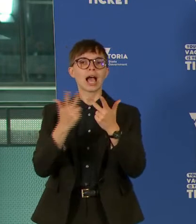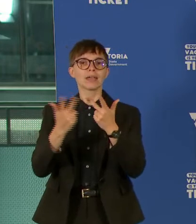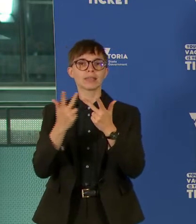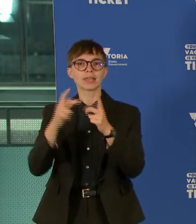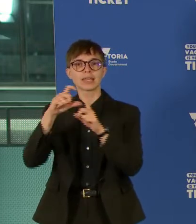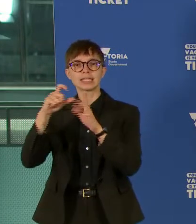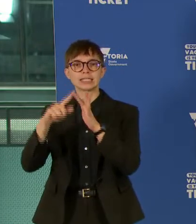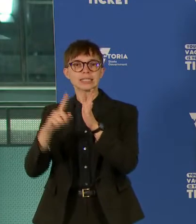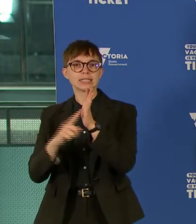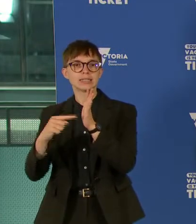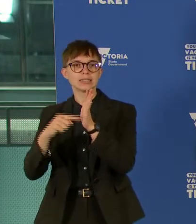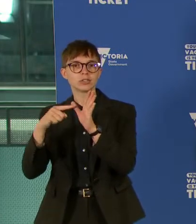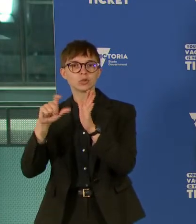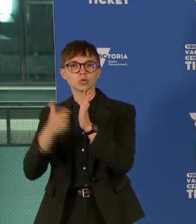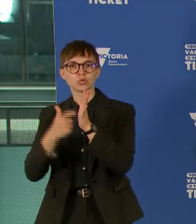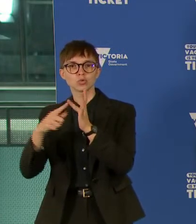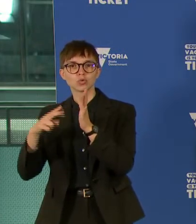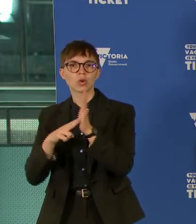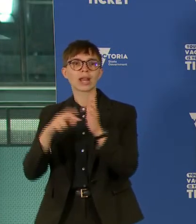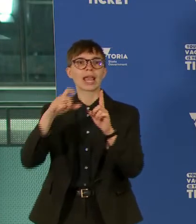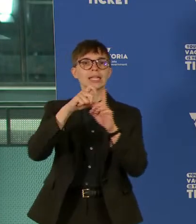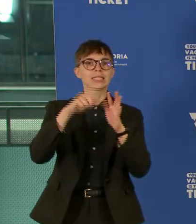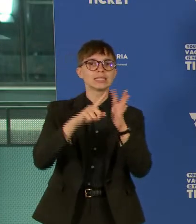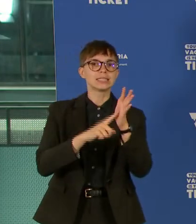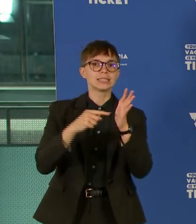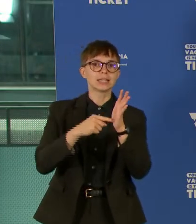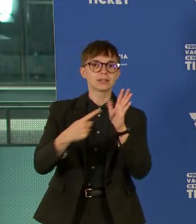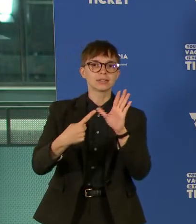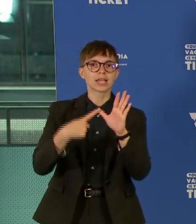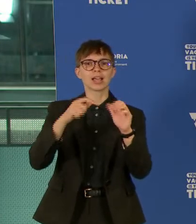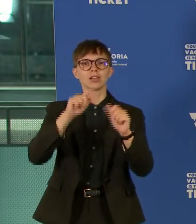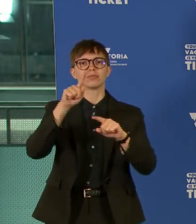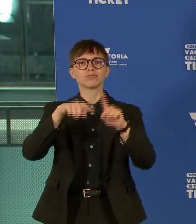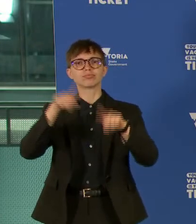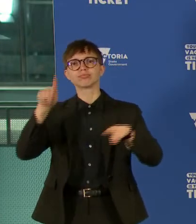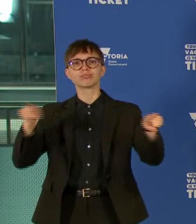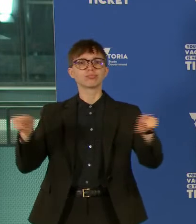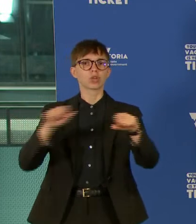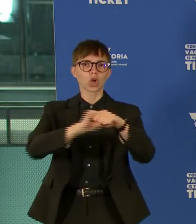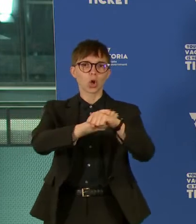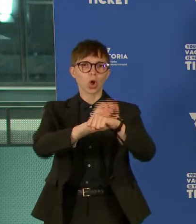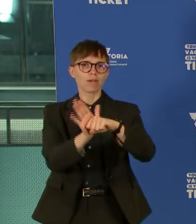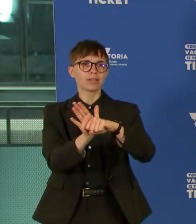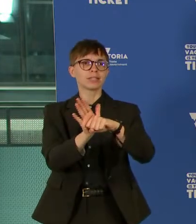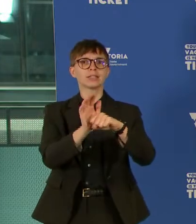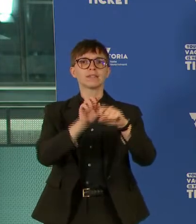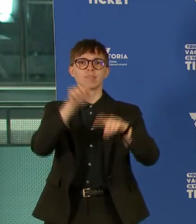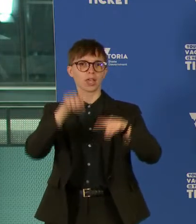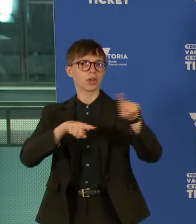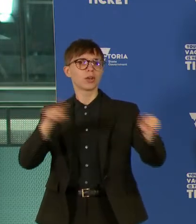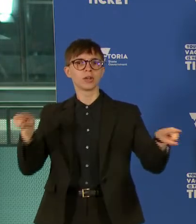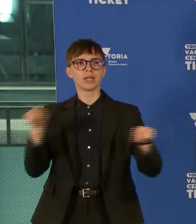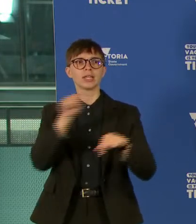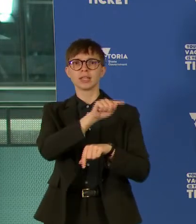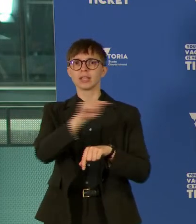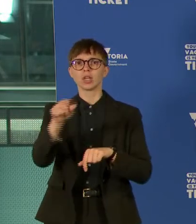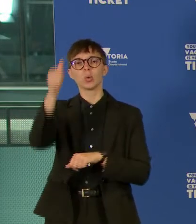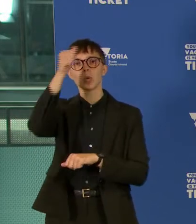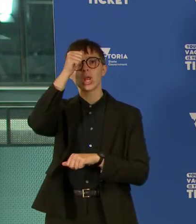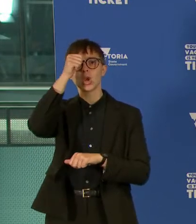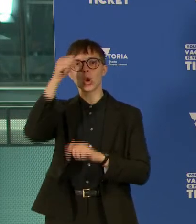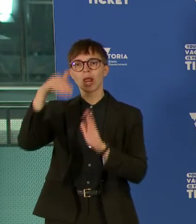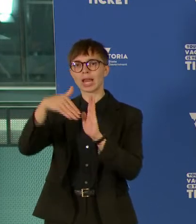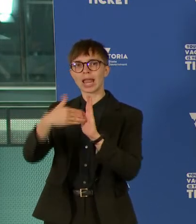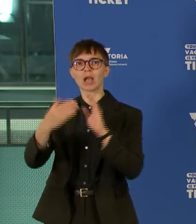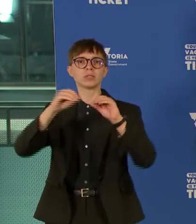we've passed the peak, and that we are able to look to this group of sensible